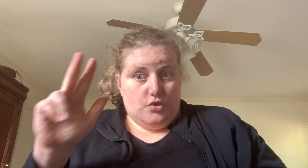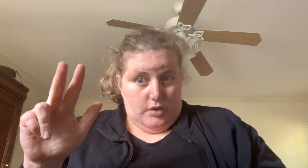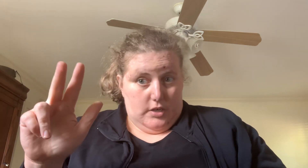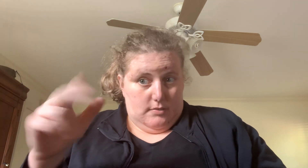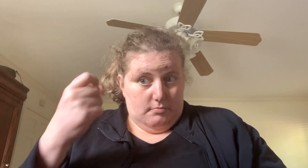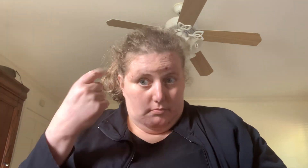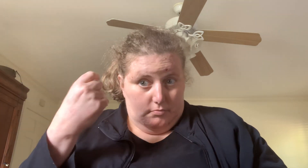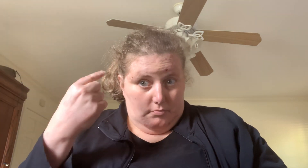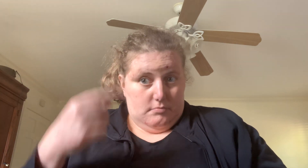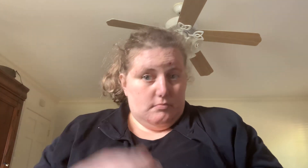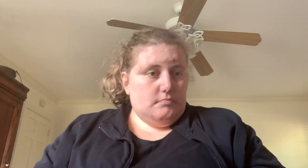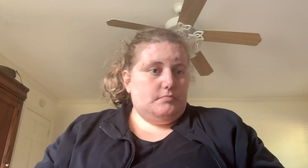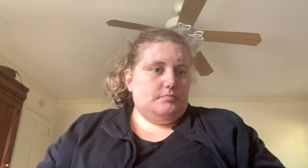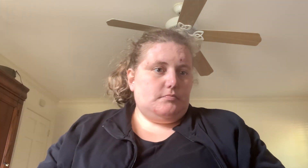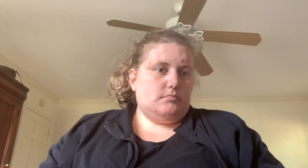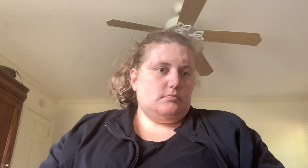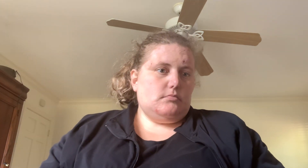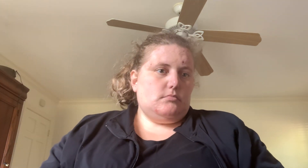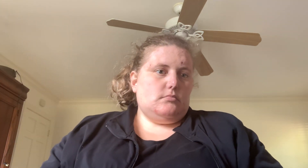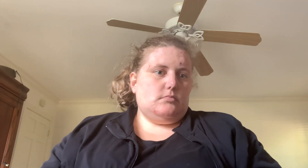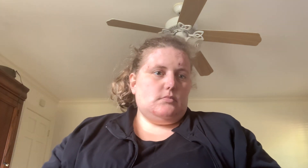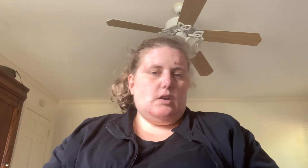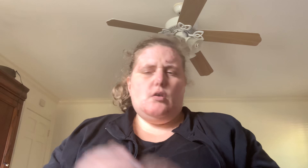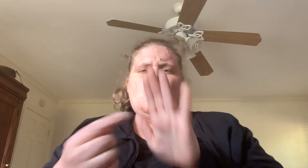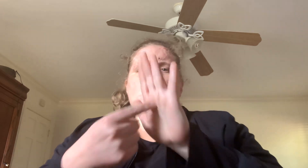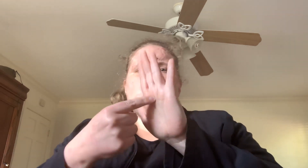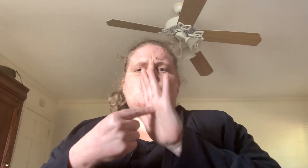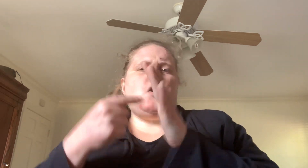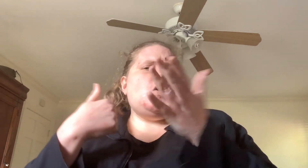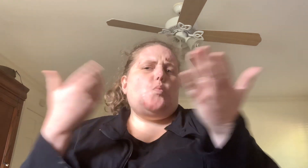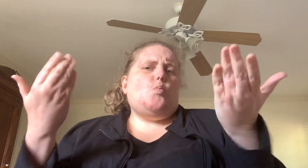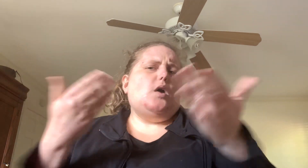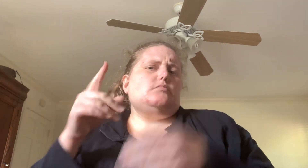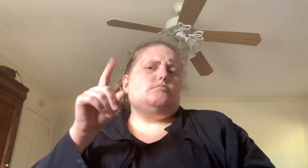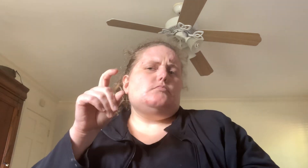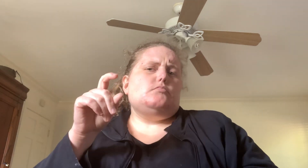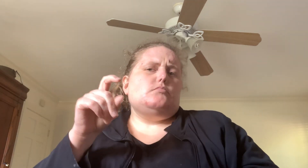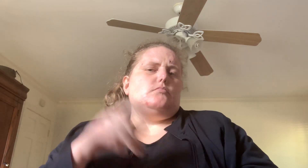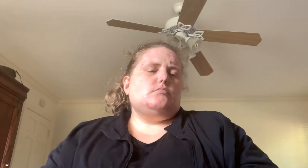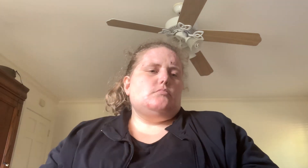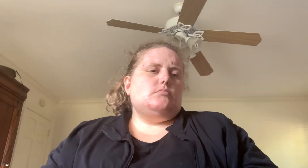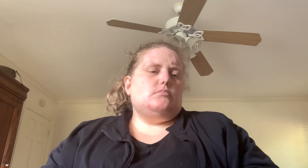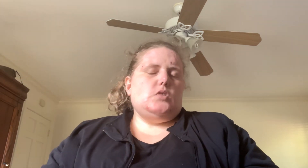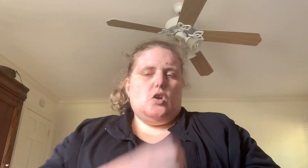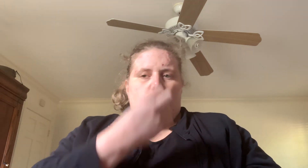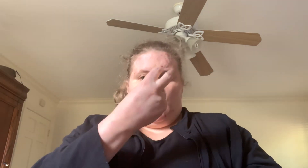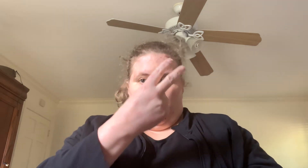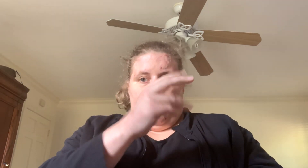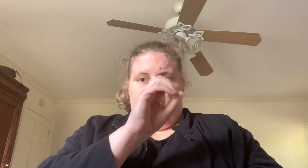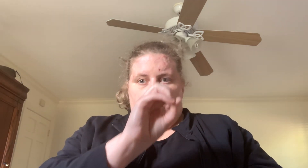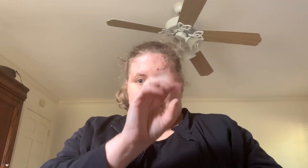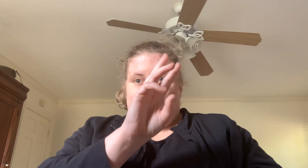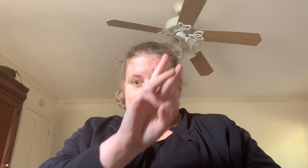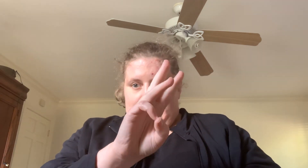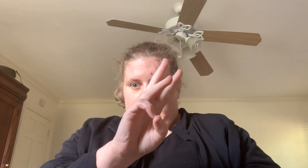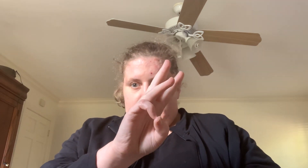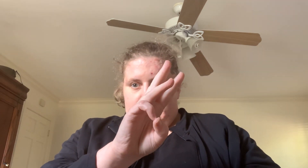So what does that say to us? That says that 12.6 grams of ammonia is equal to